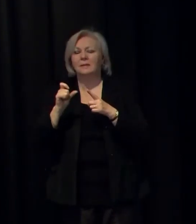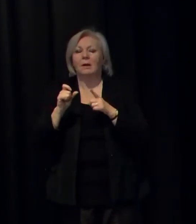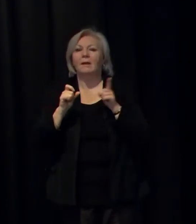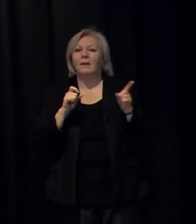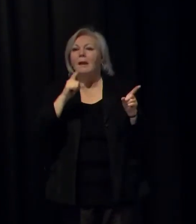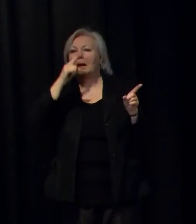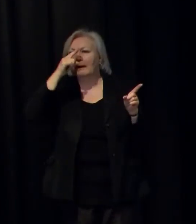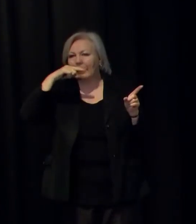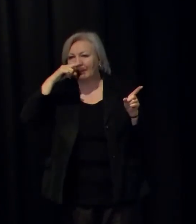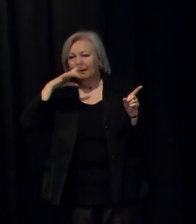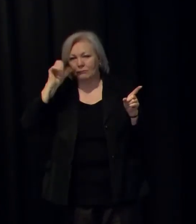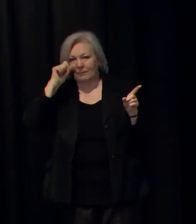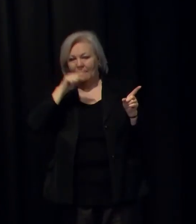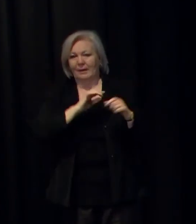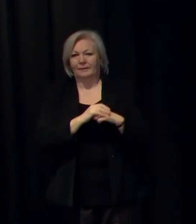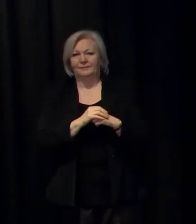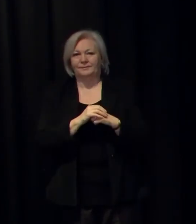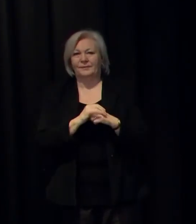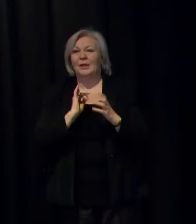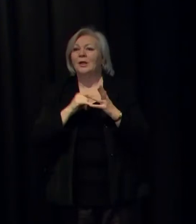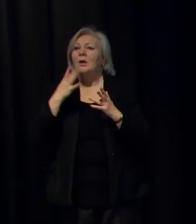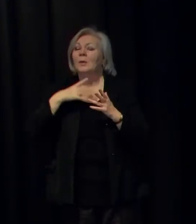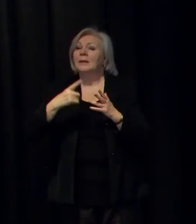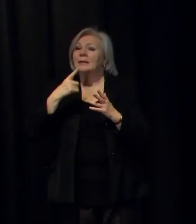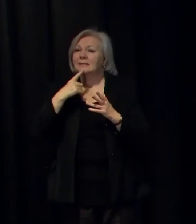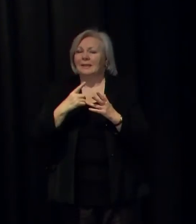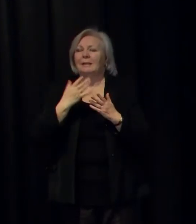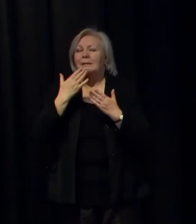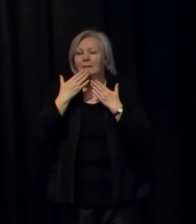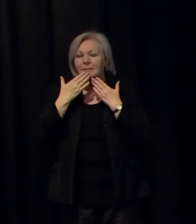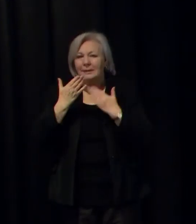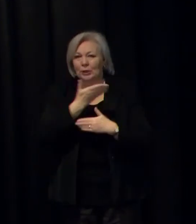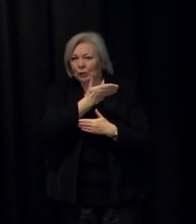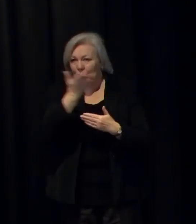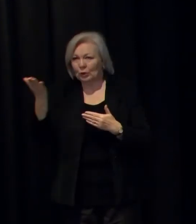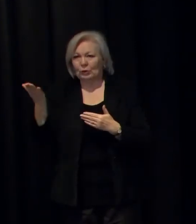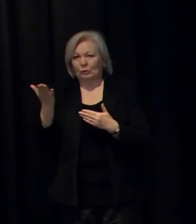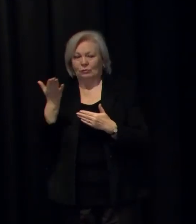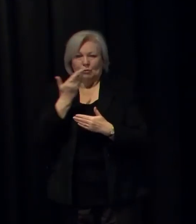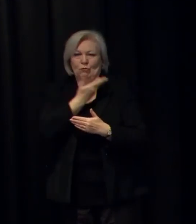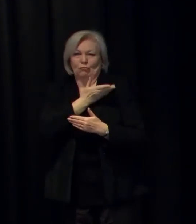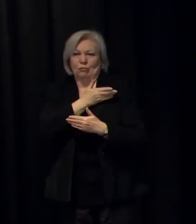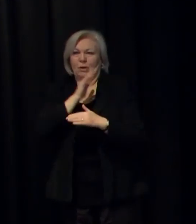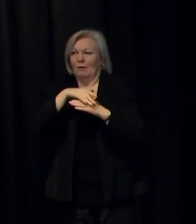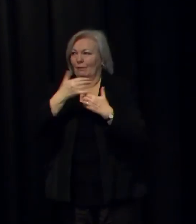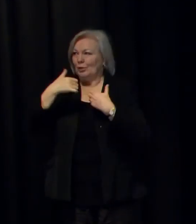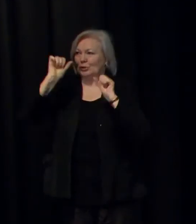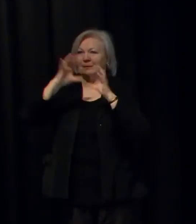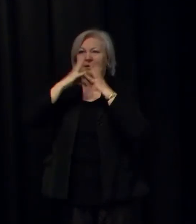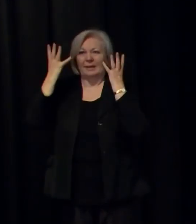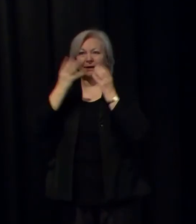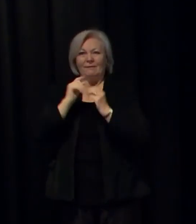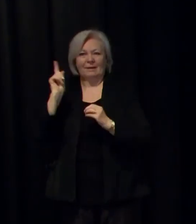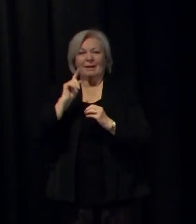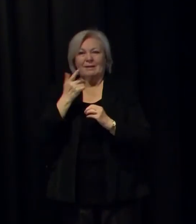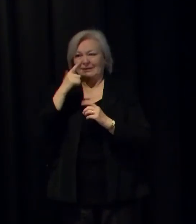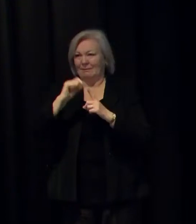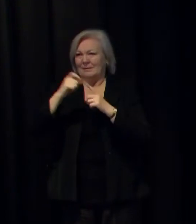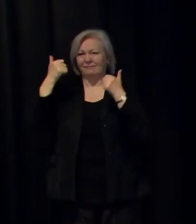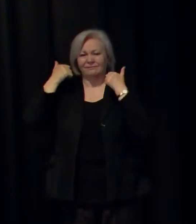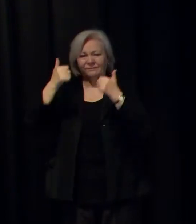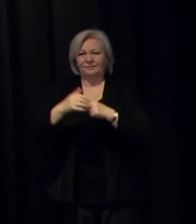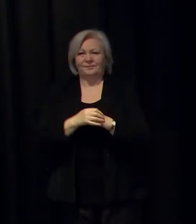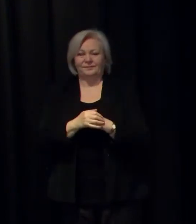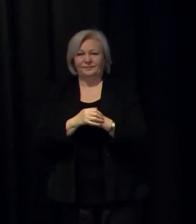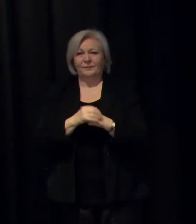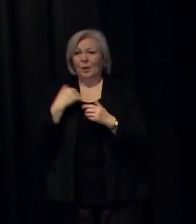day. Today is a day where Victorians can be very proud of what they have achieved. But just as we have vaccinated in record numbers and